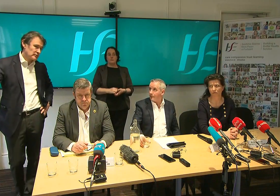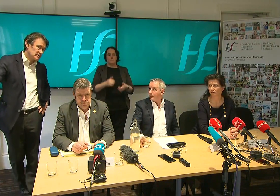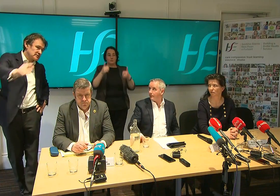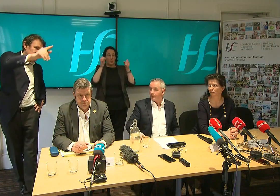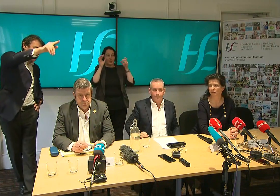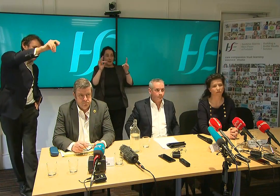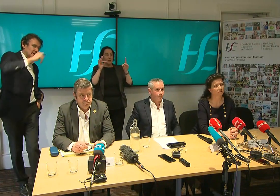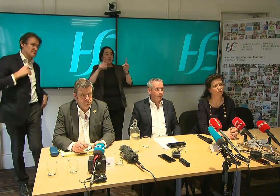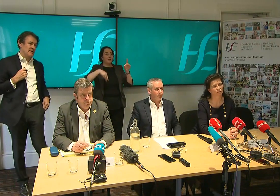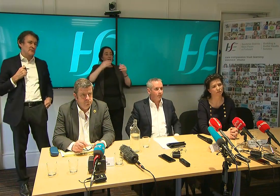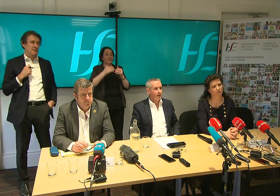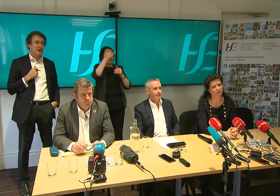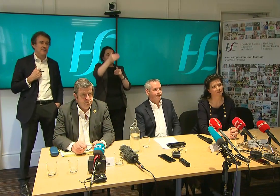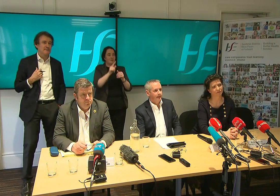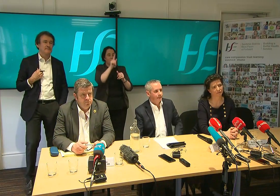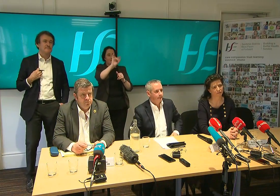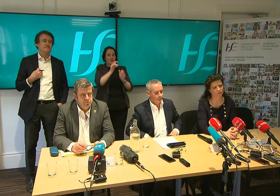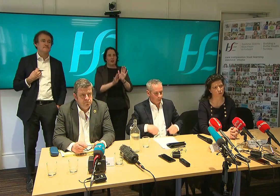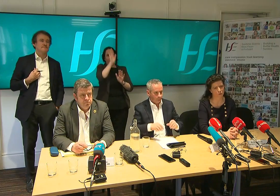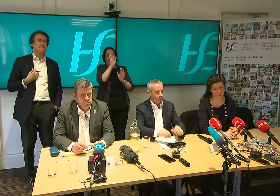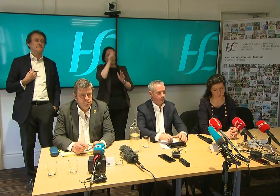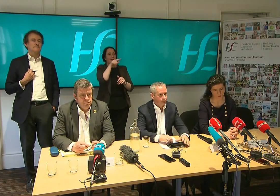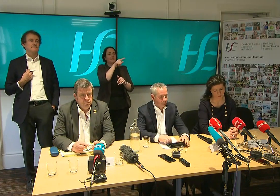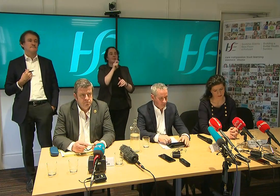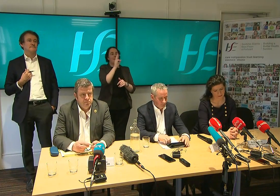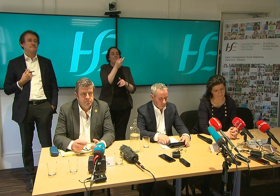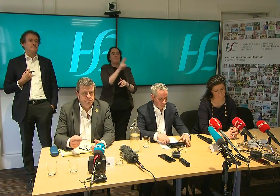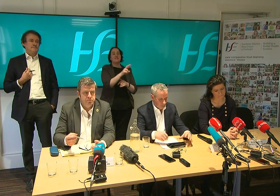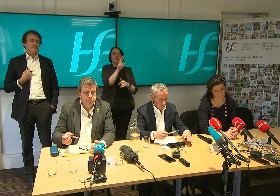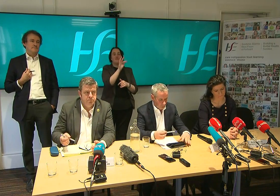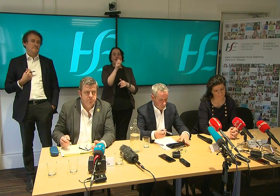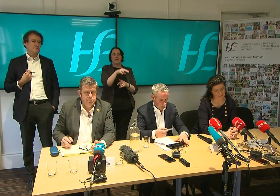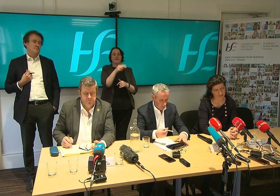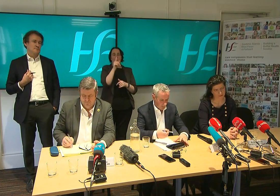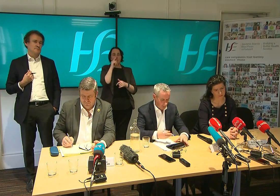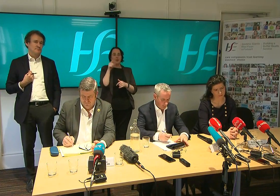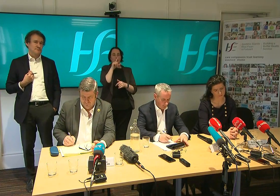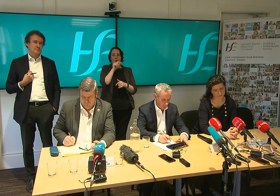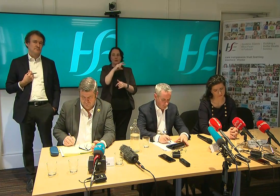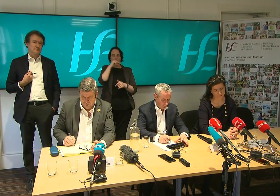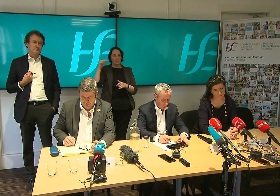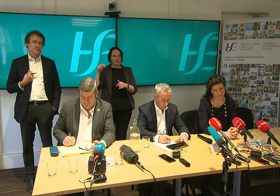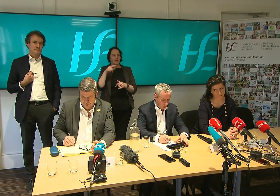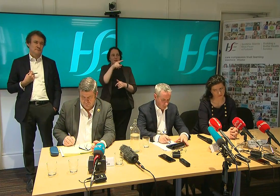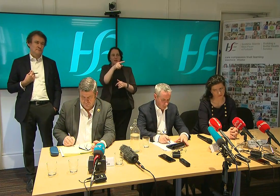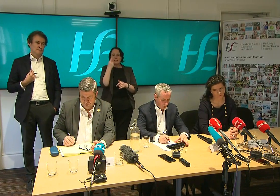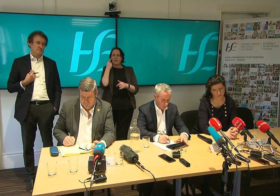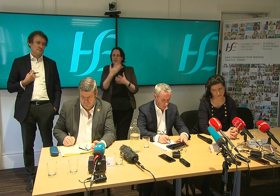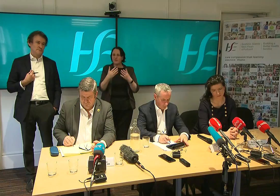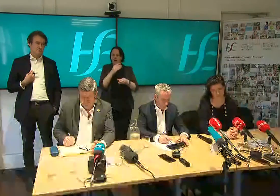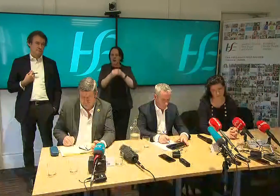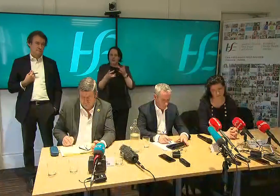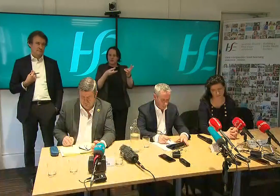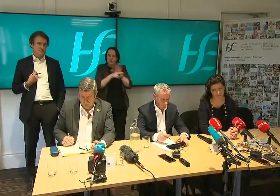Okay, where are we going? John, here, you've been hanging up for a while, yeah? Peter Fanning from Bloomberg News. There's been various reports of office workers